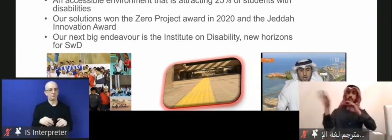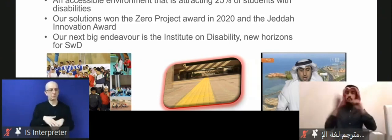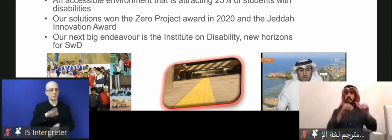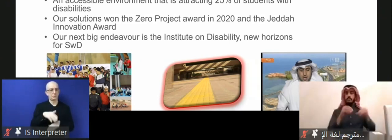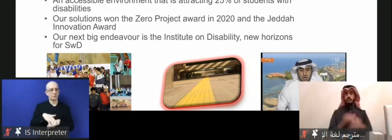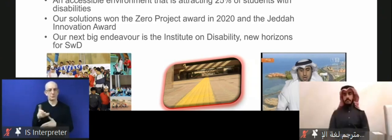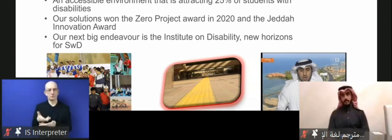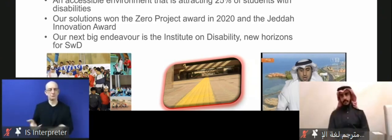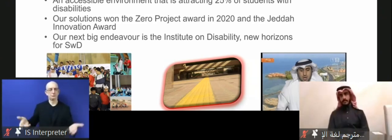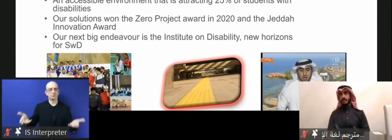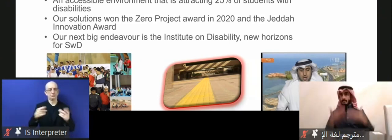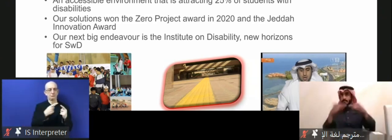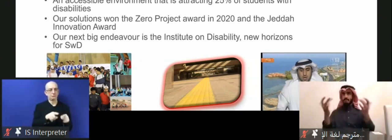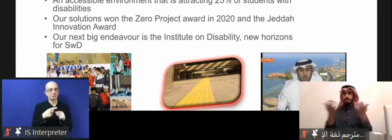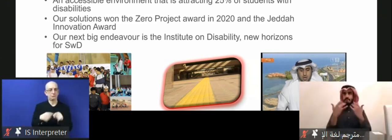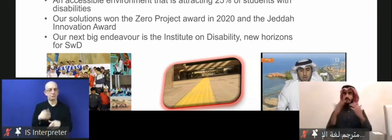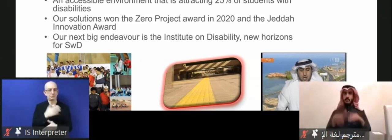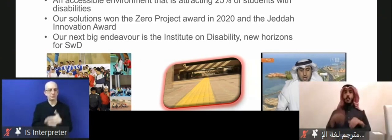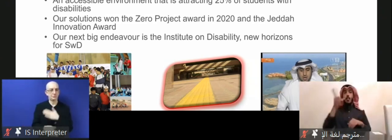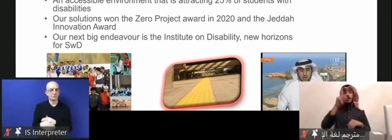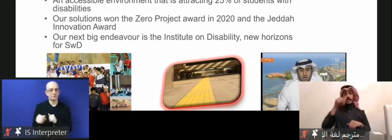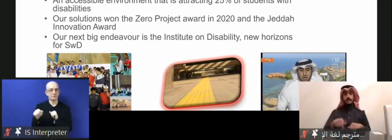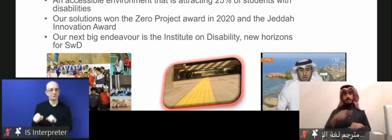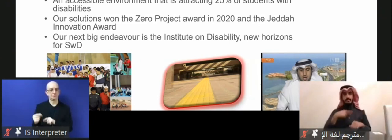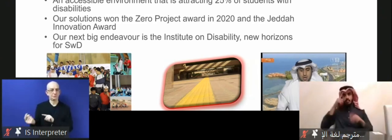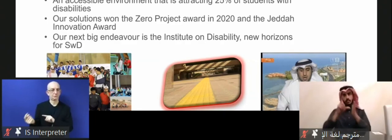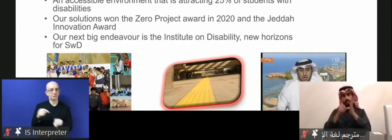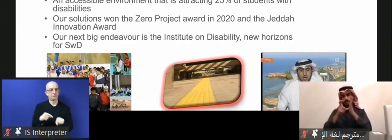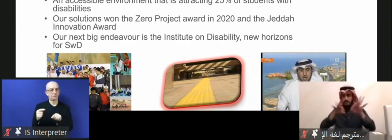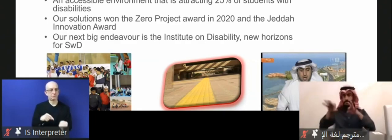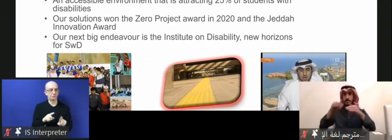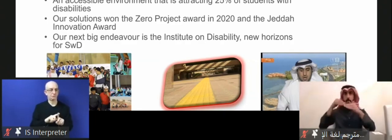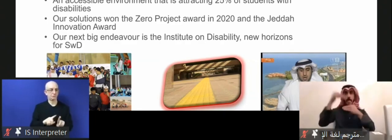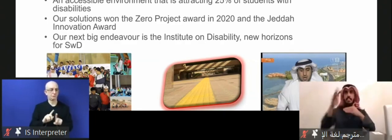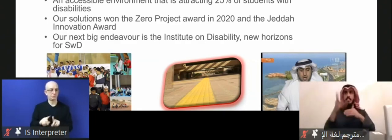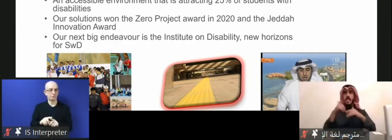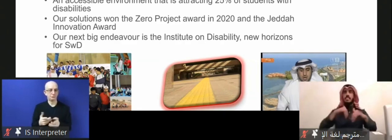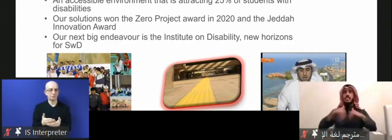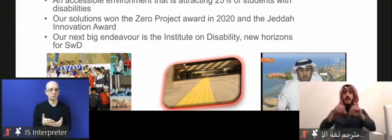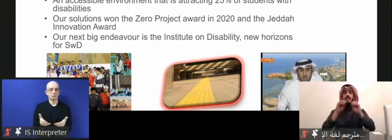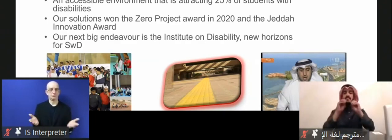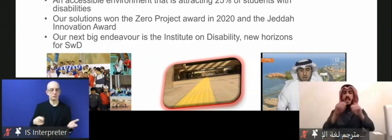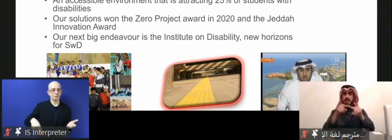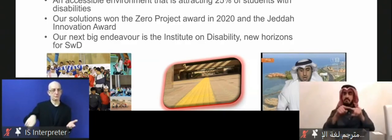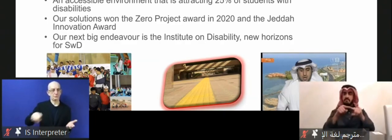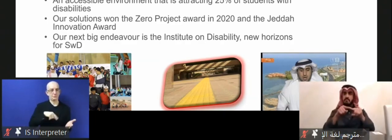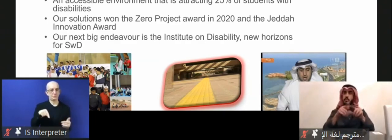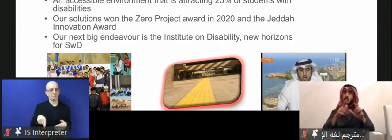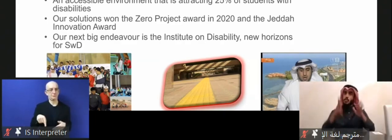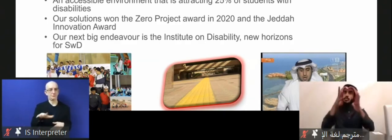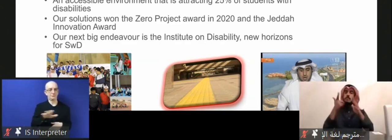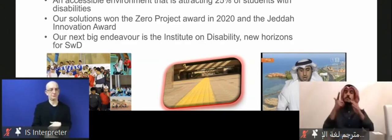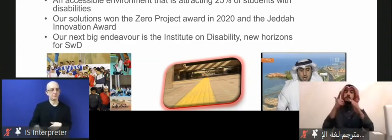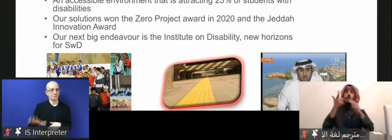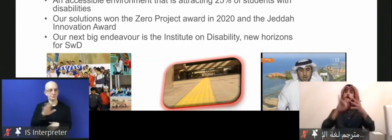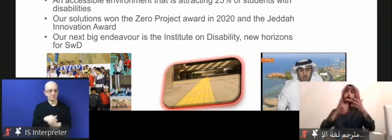to improve method of teaching in higher education and in the mainstream education. And we have